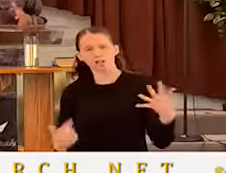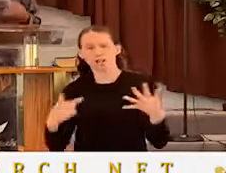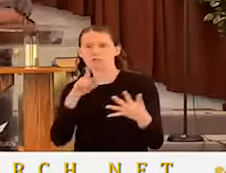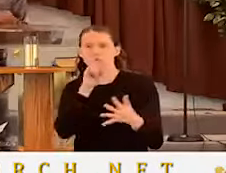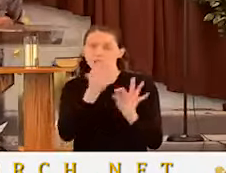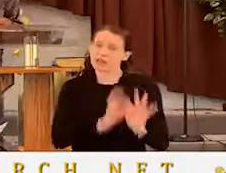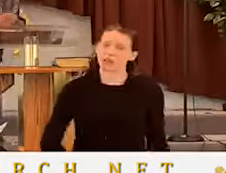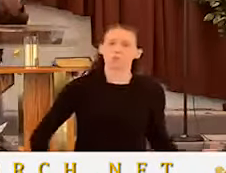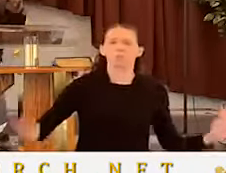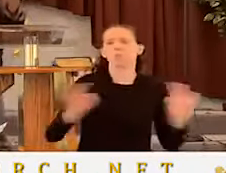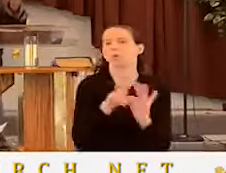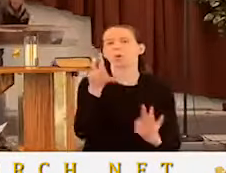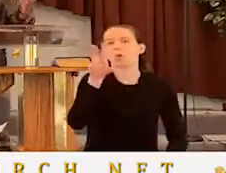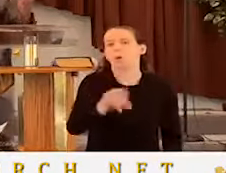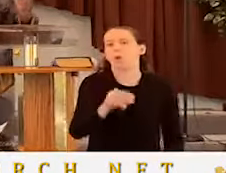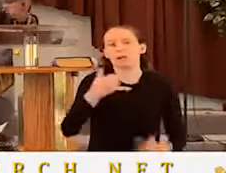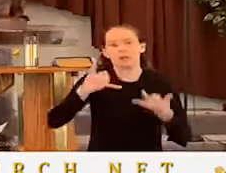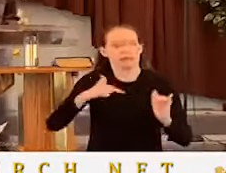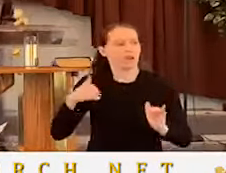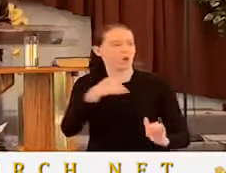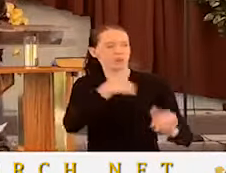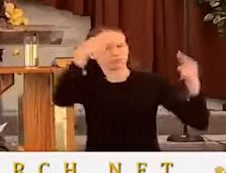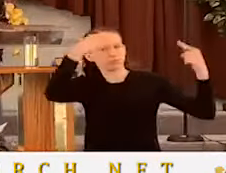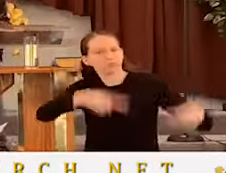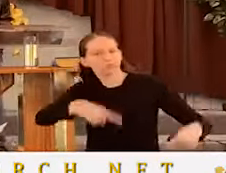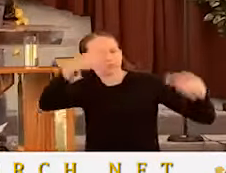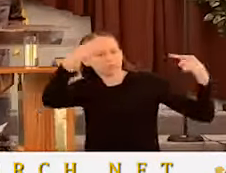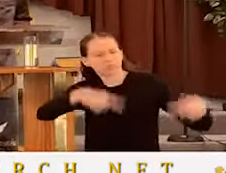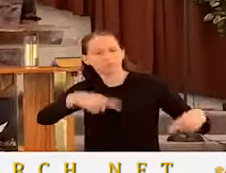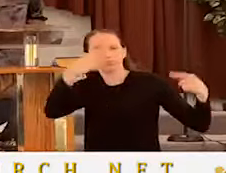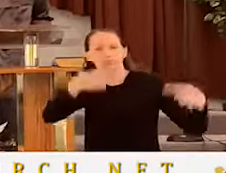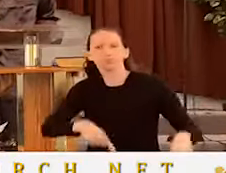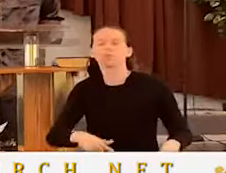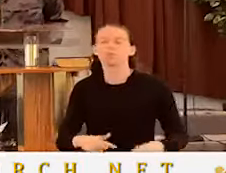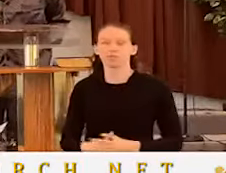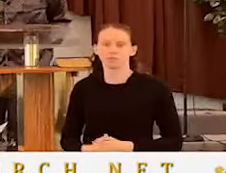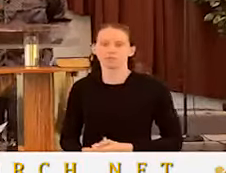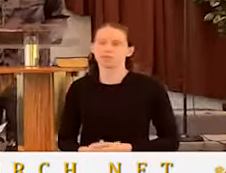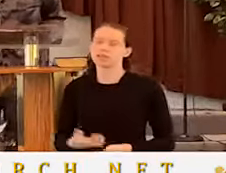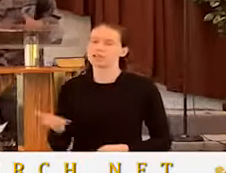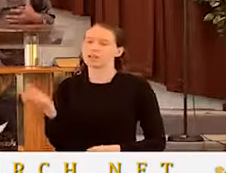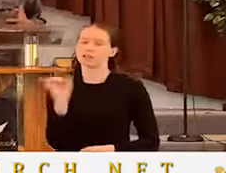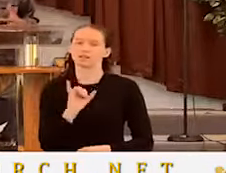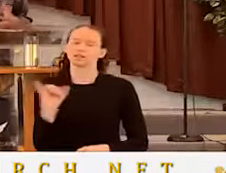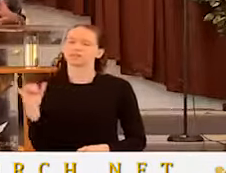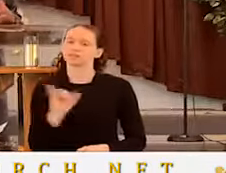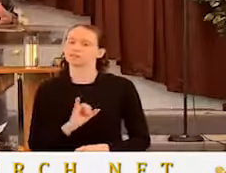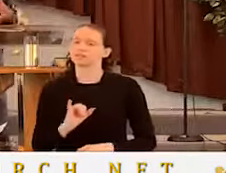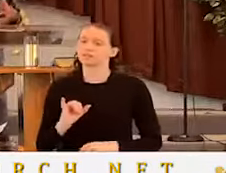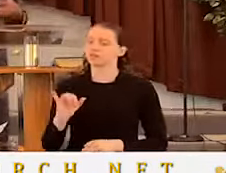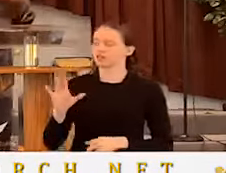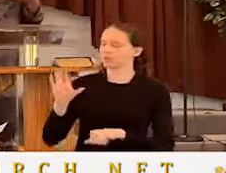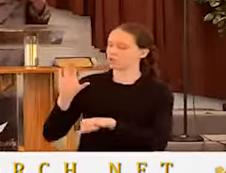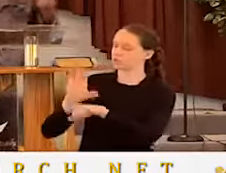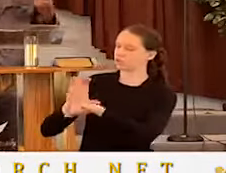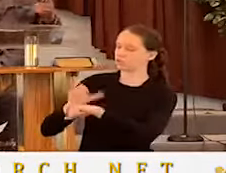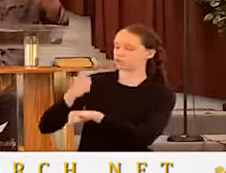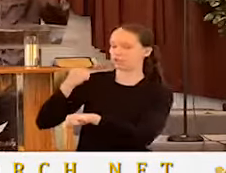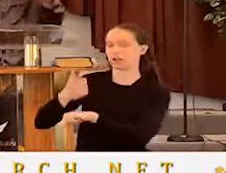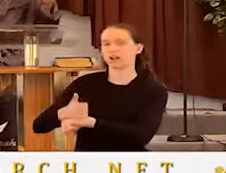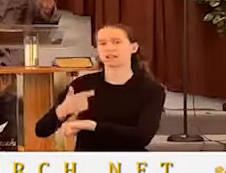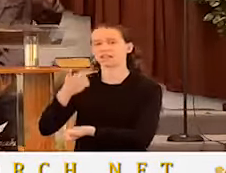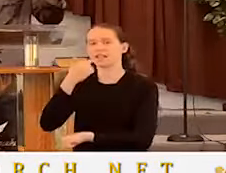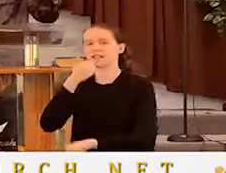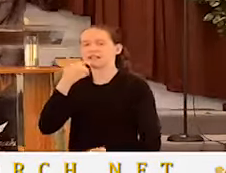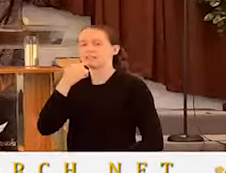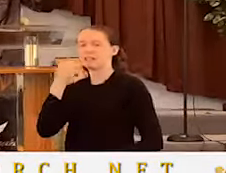church should be contending for the faith that was once delivered to the saints. Jude says, as long as a